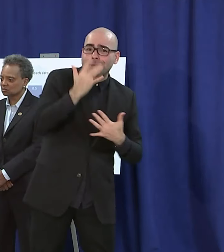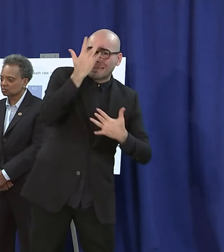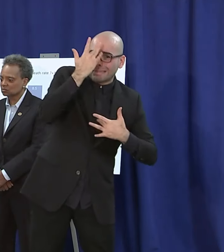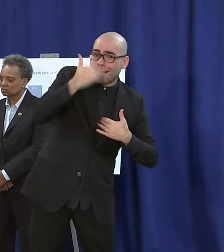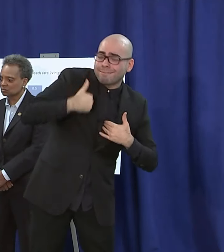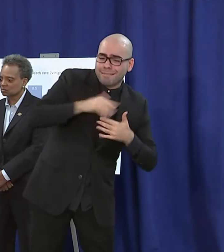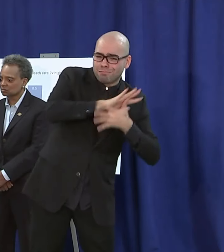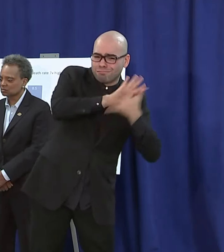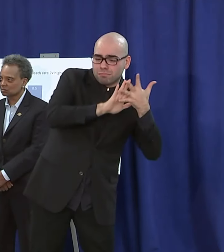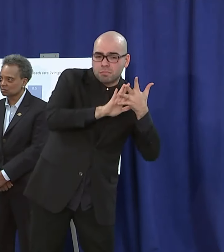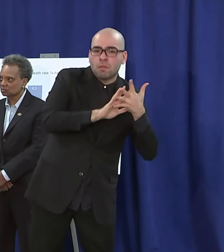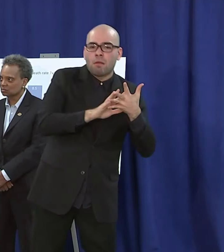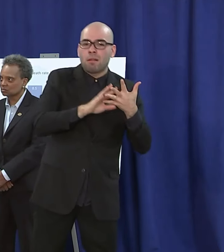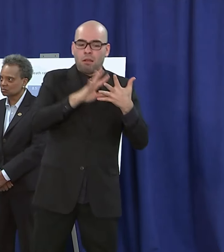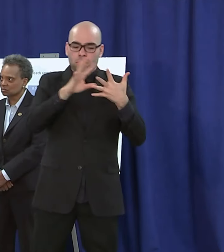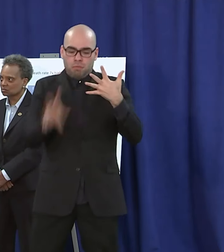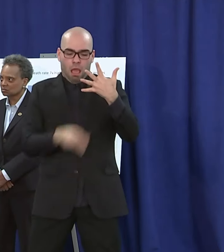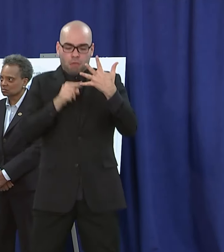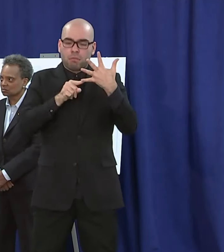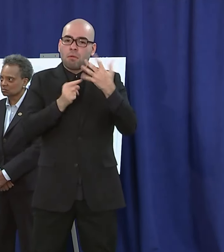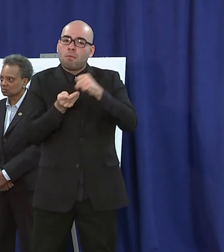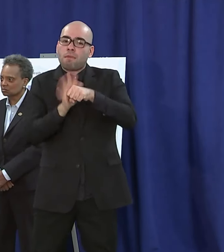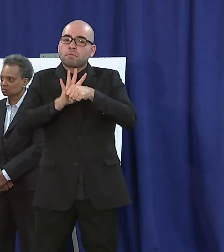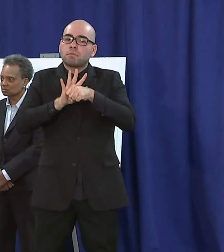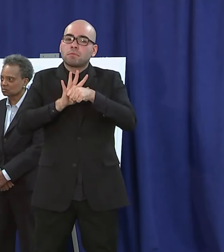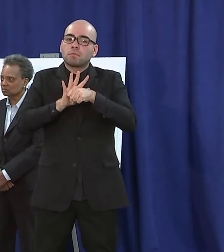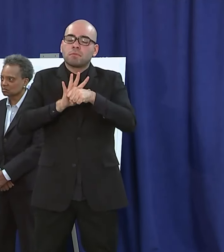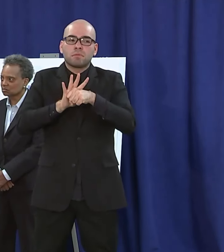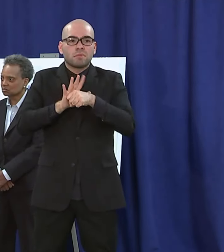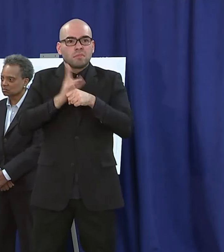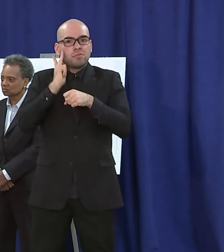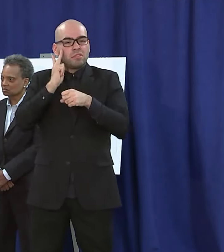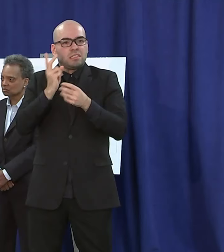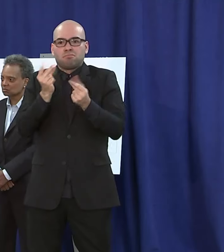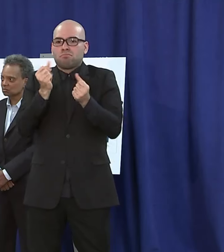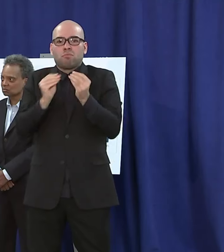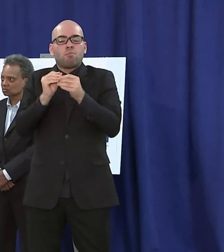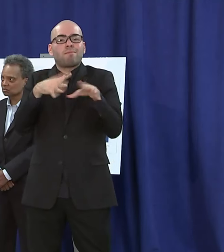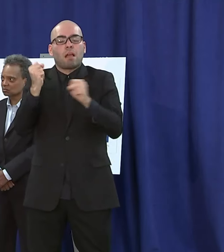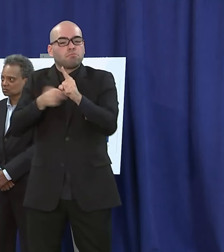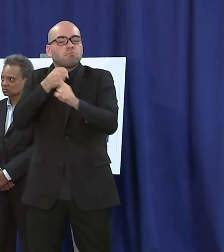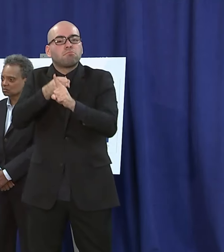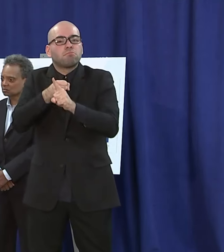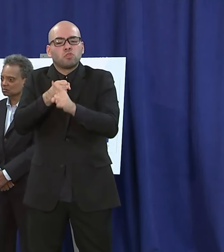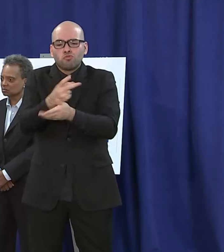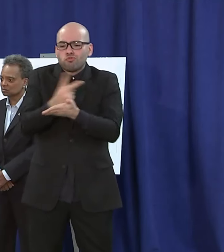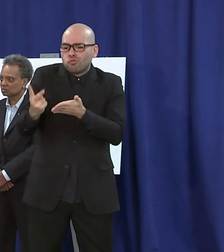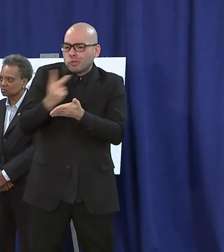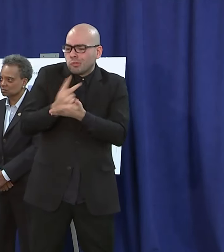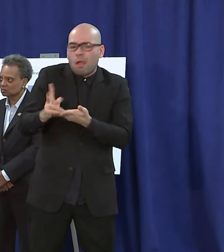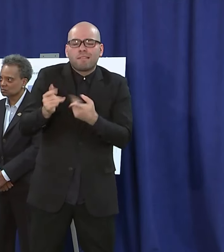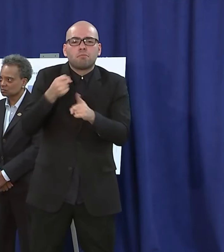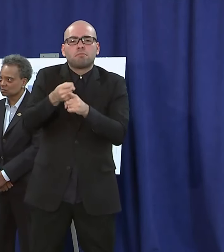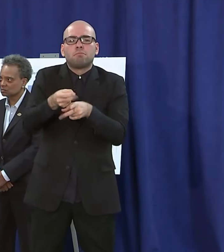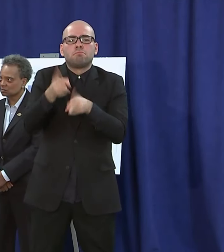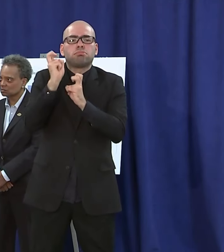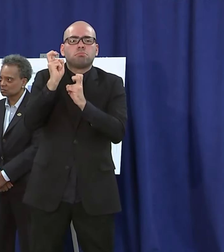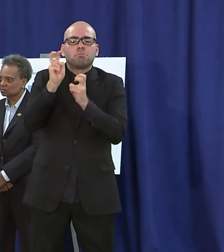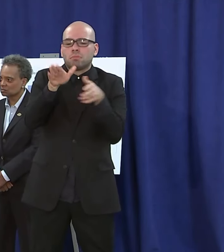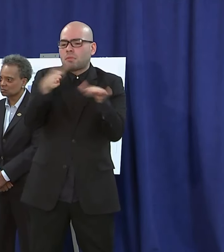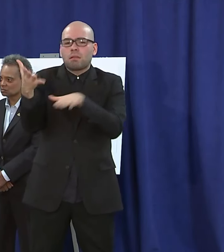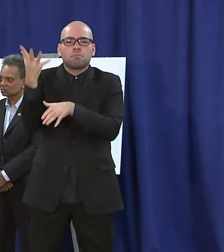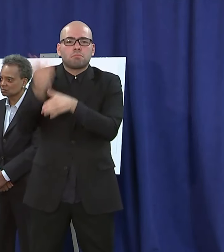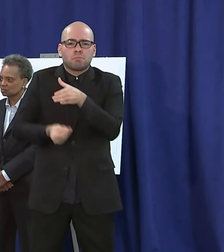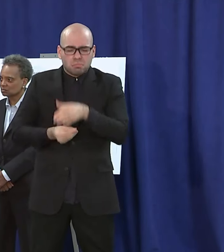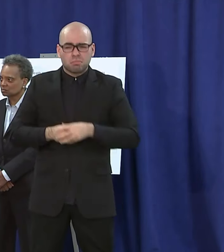just layered on top, and it's happening quicker because we're seeing people die in a couple of weeks. So we're seeing the effects of these disparities. And we know that we